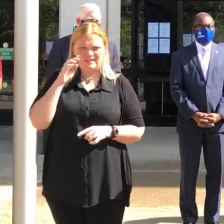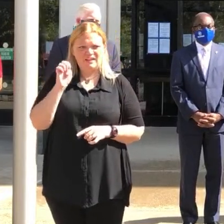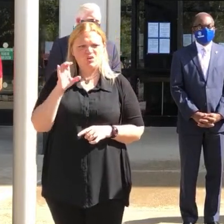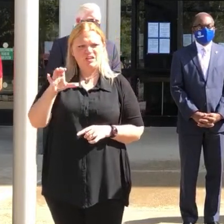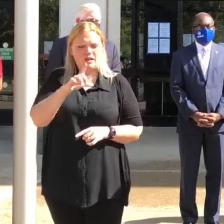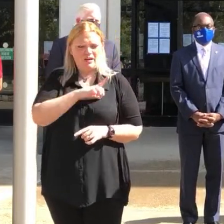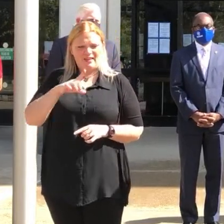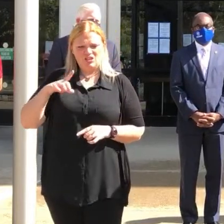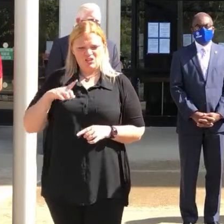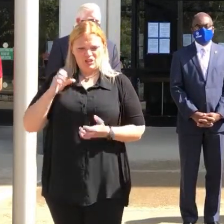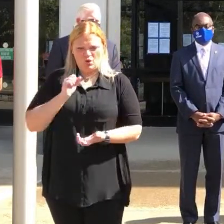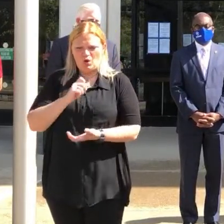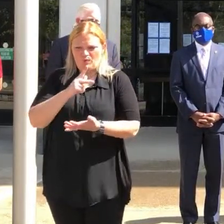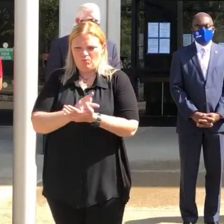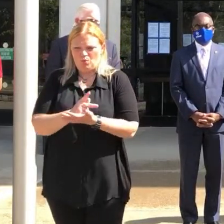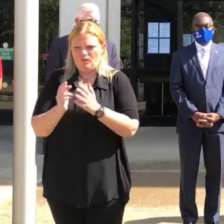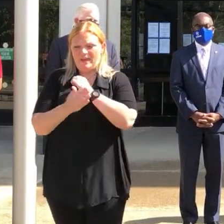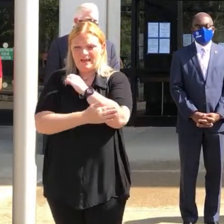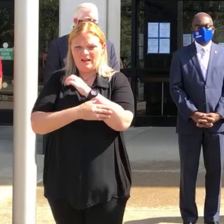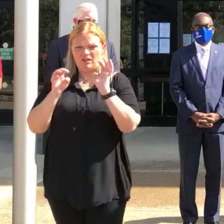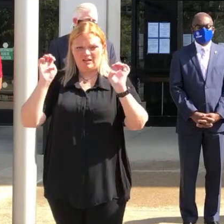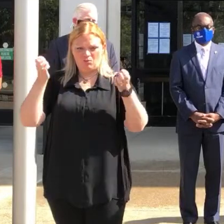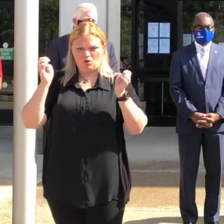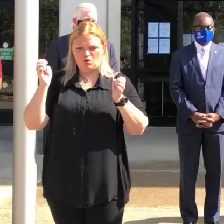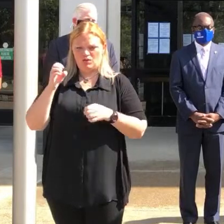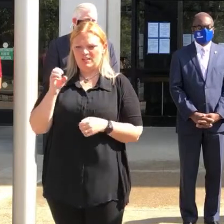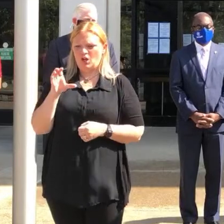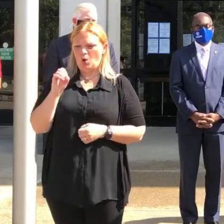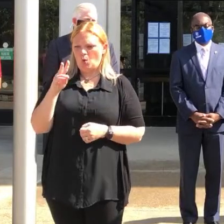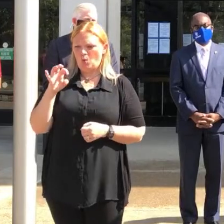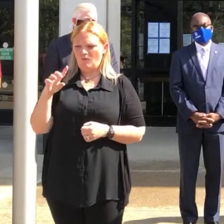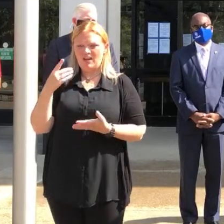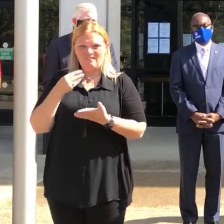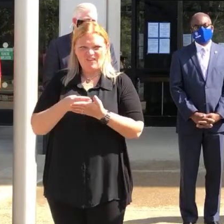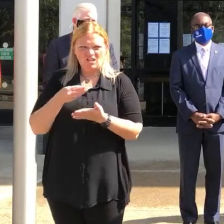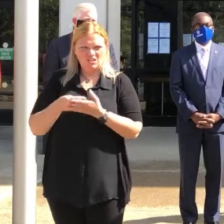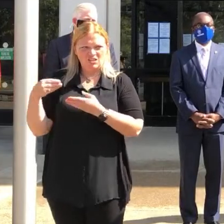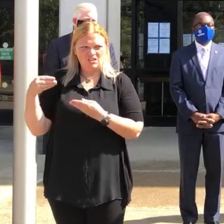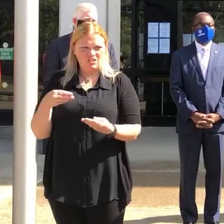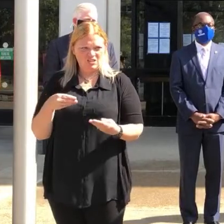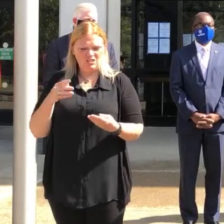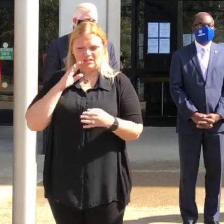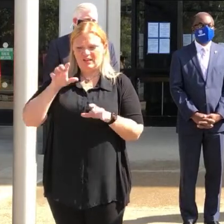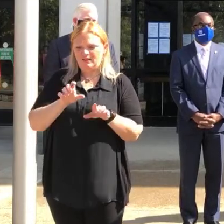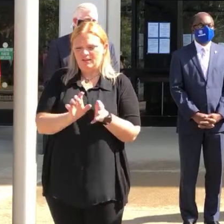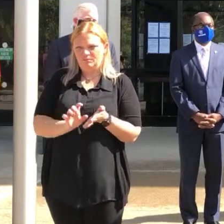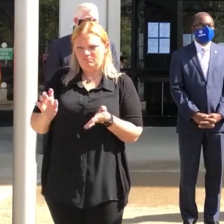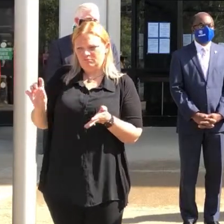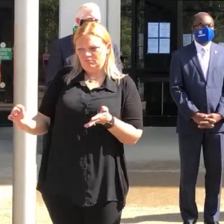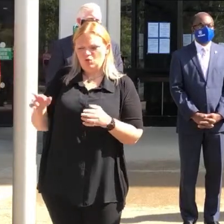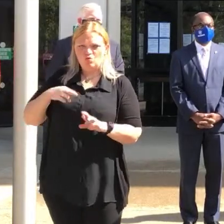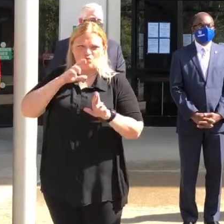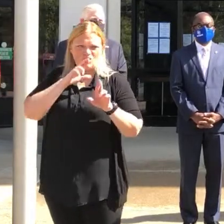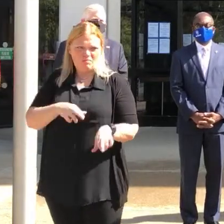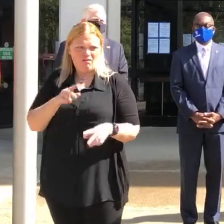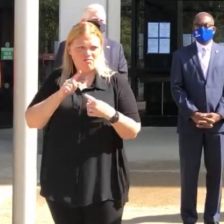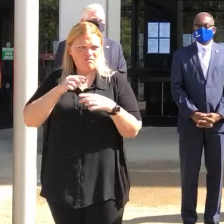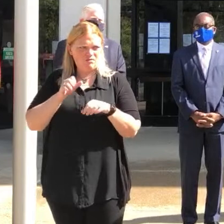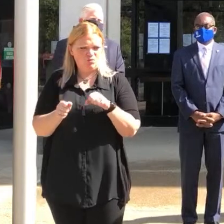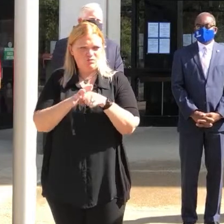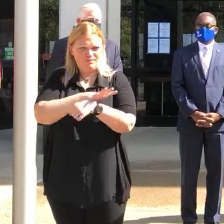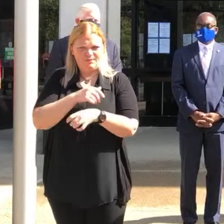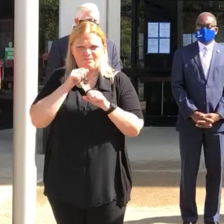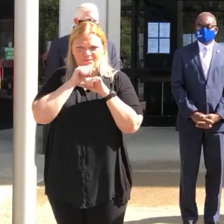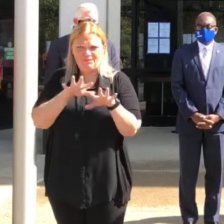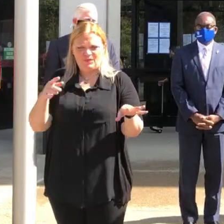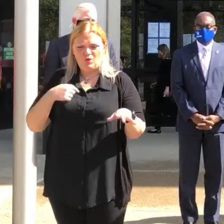County Legislature approved the county's emergency COVID fund and set aside money for responding to the pandemic. We